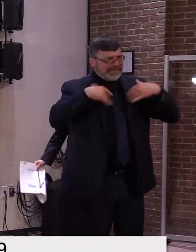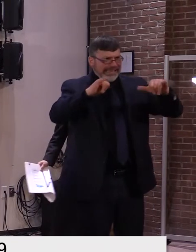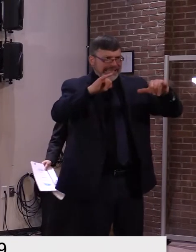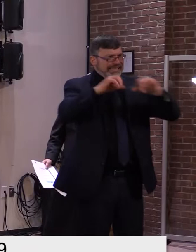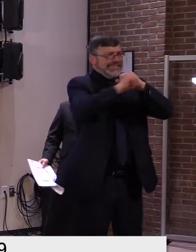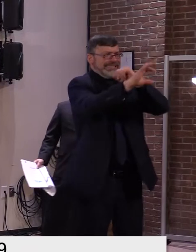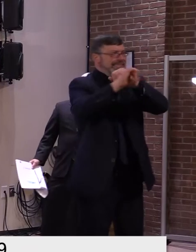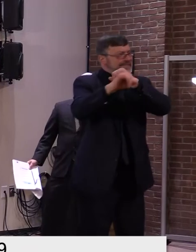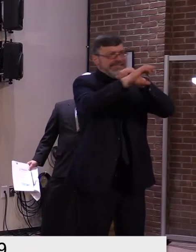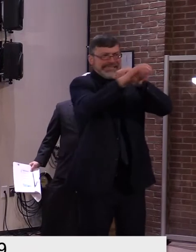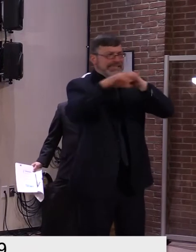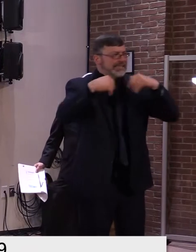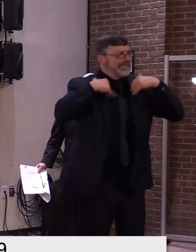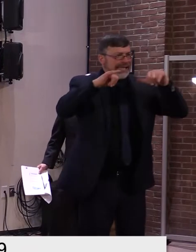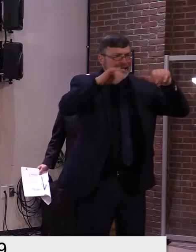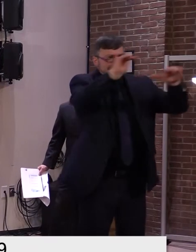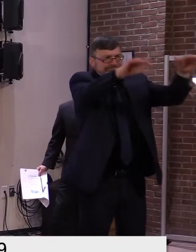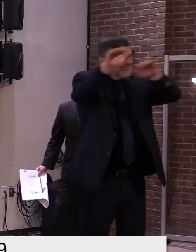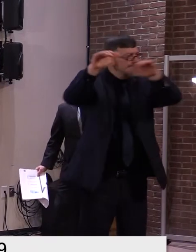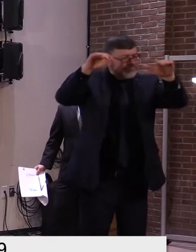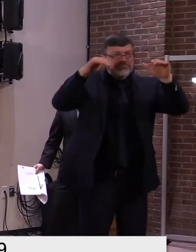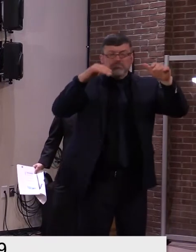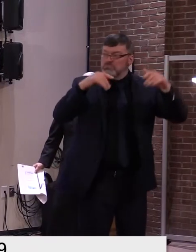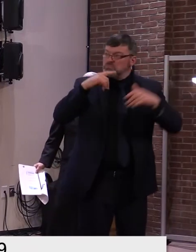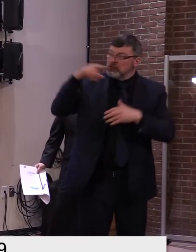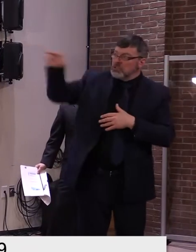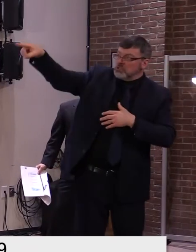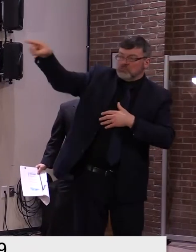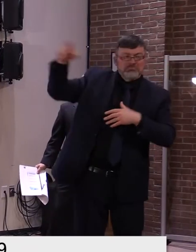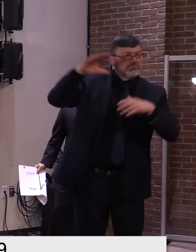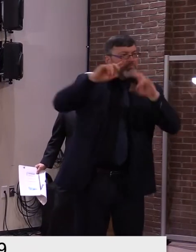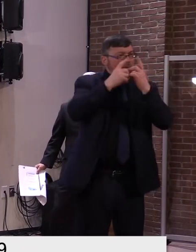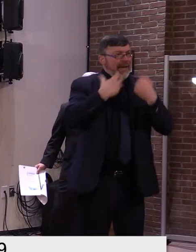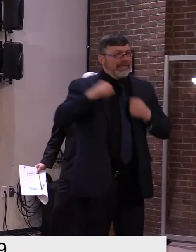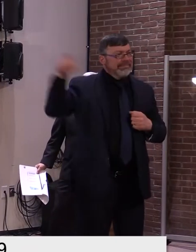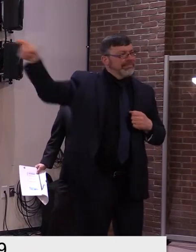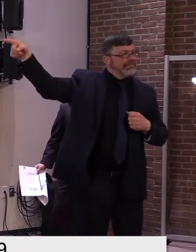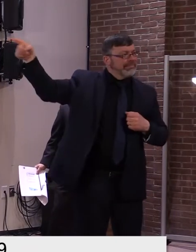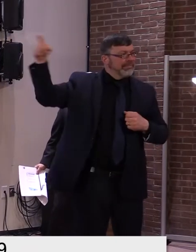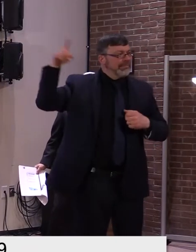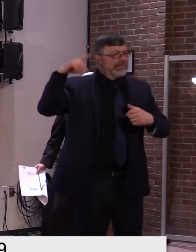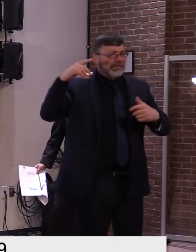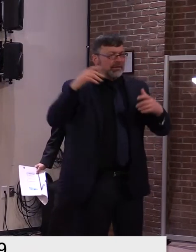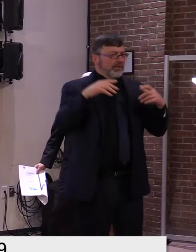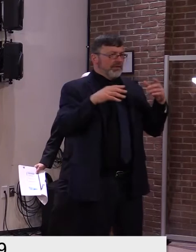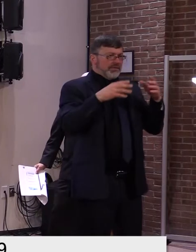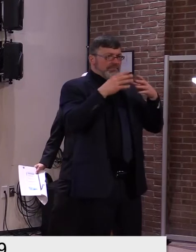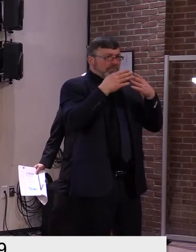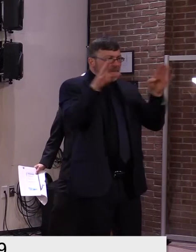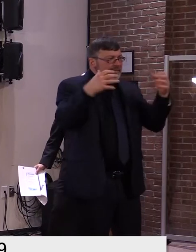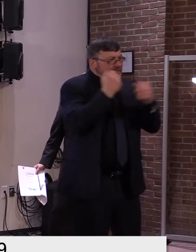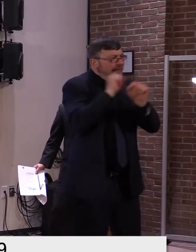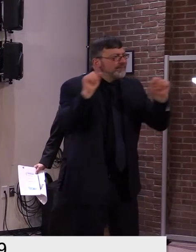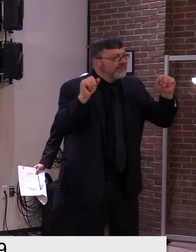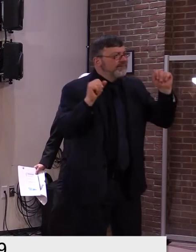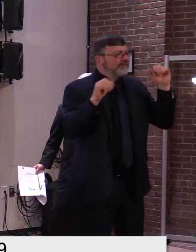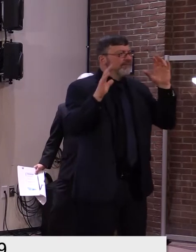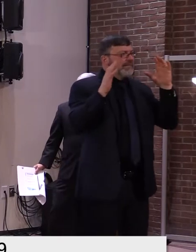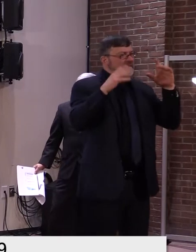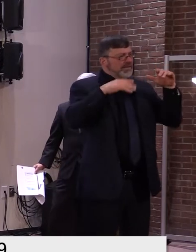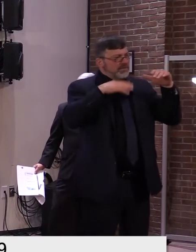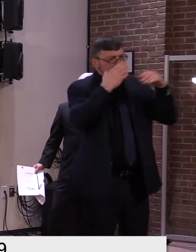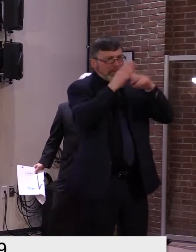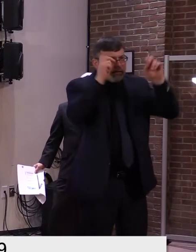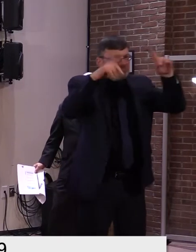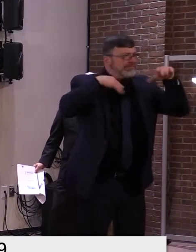others, and as well with some of the coalitions that we have out there, whether it's the Chamber of